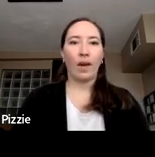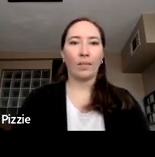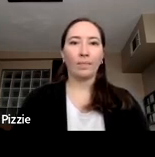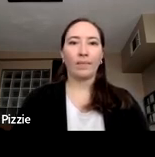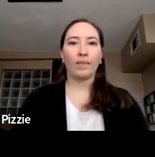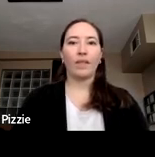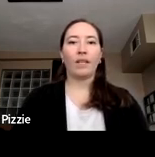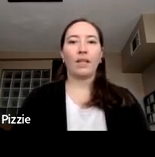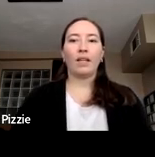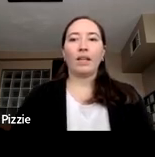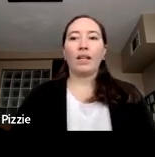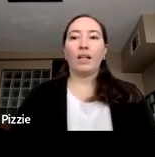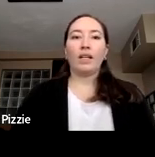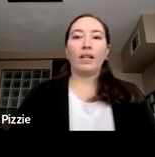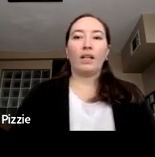Okay.